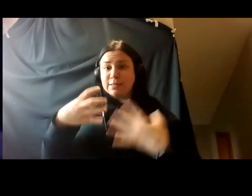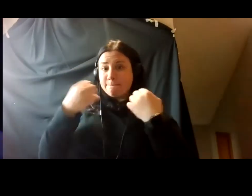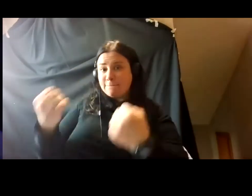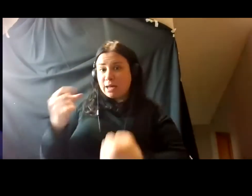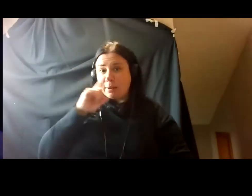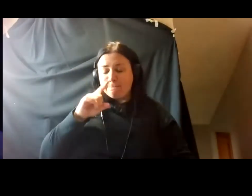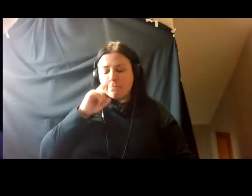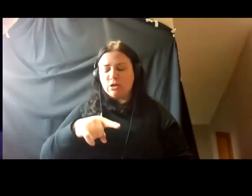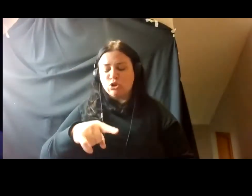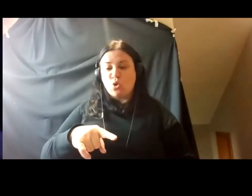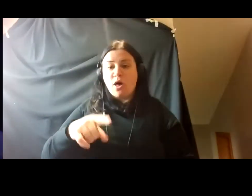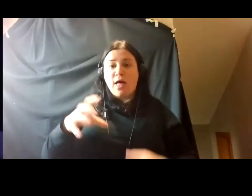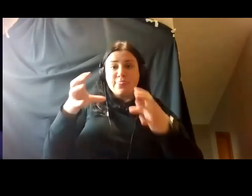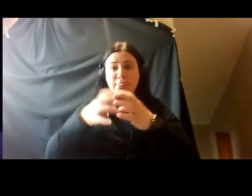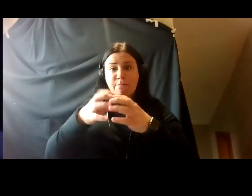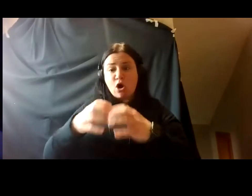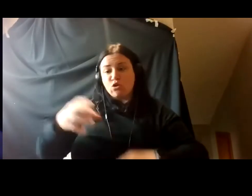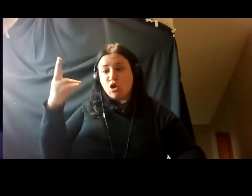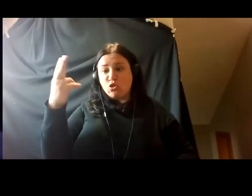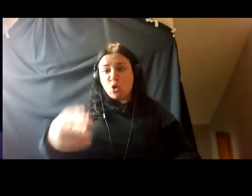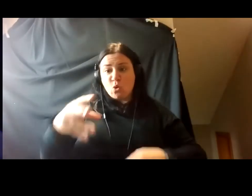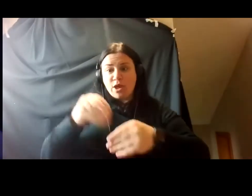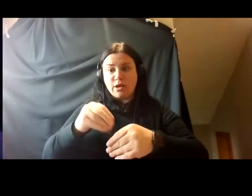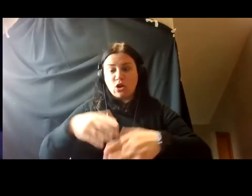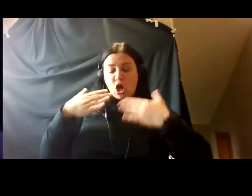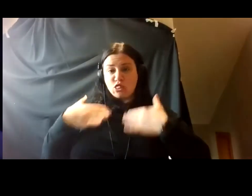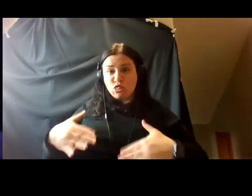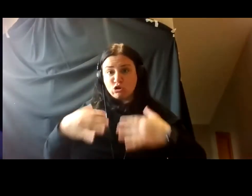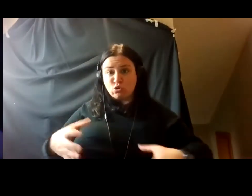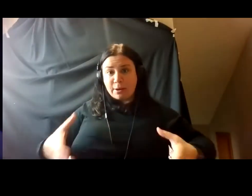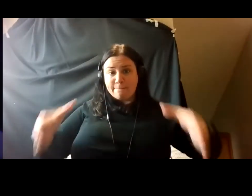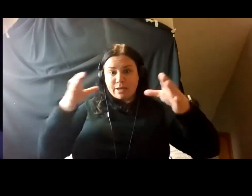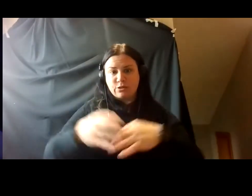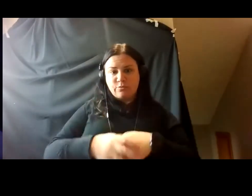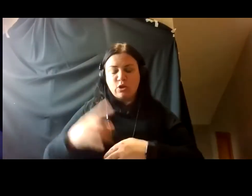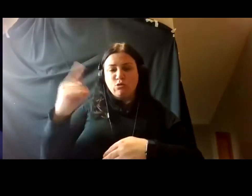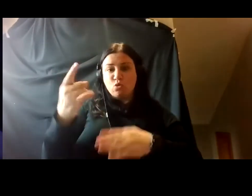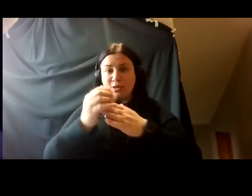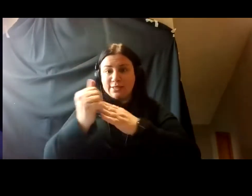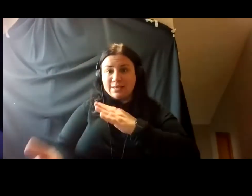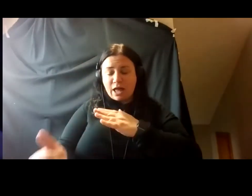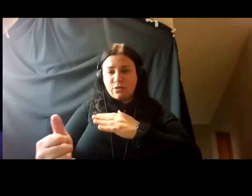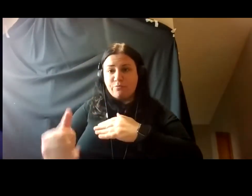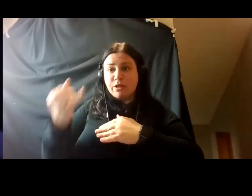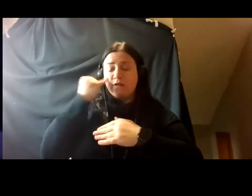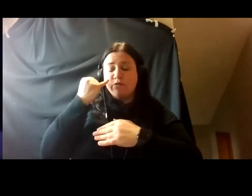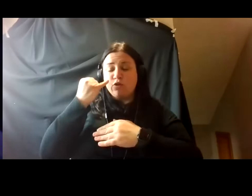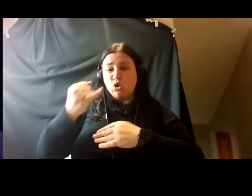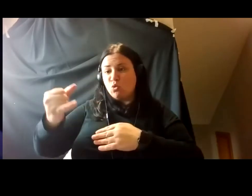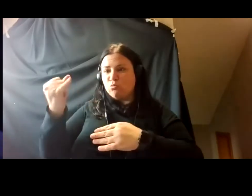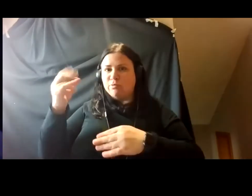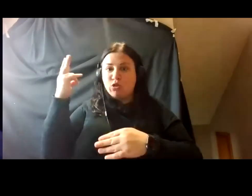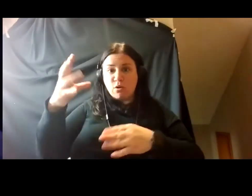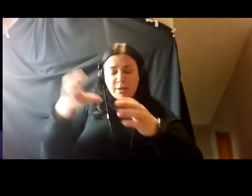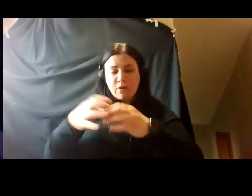throw a bouncy rubber ball into a laundry basket. It was $1 a shot. You hit that shot, you win your Mighty Mouse. So what I